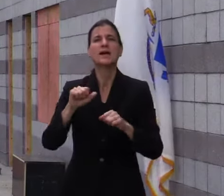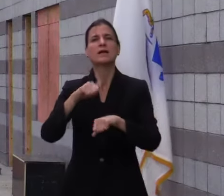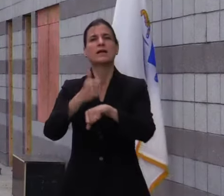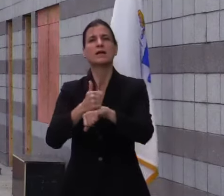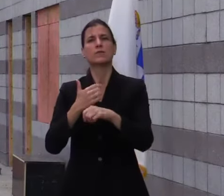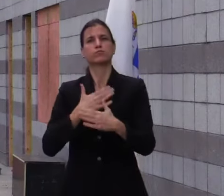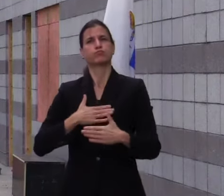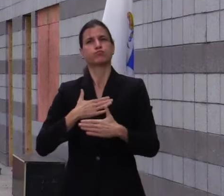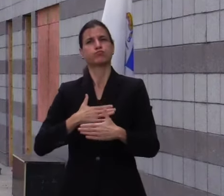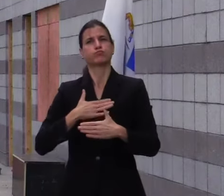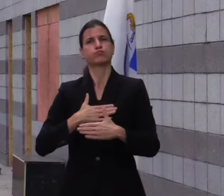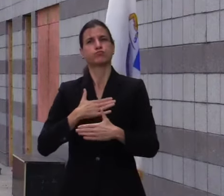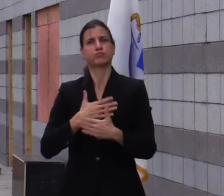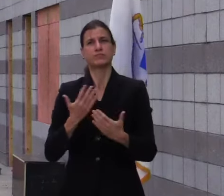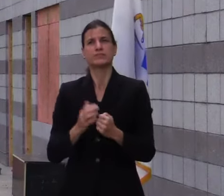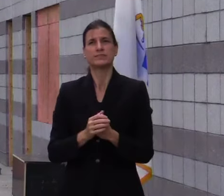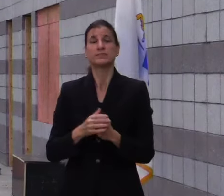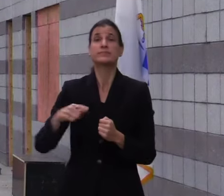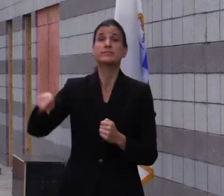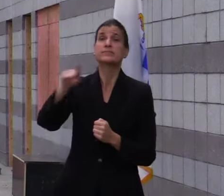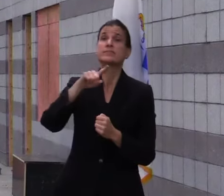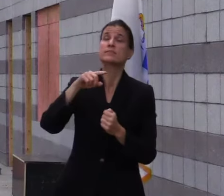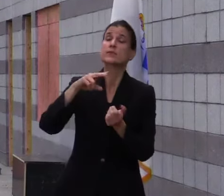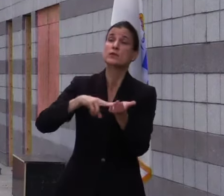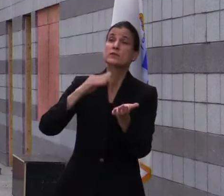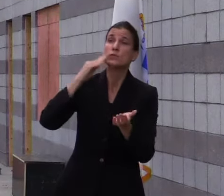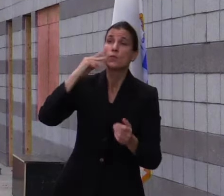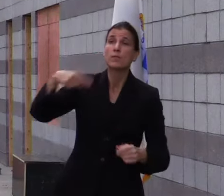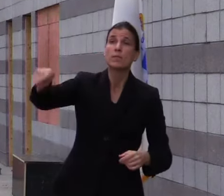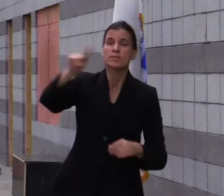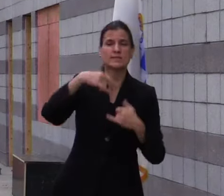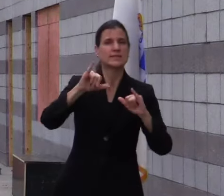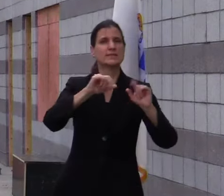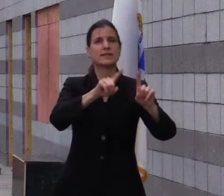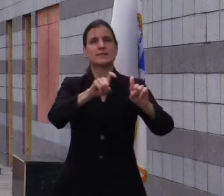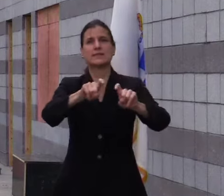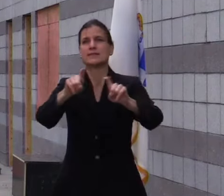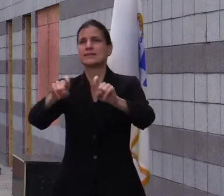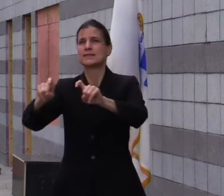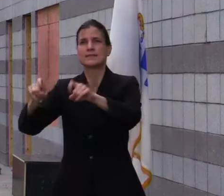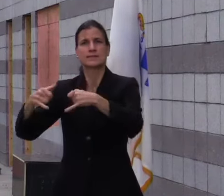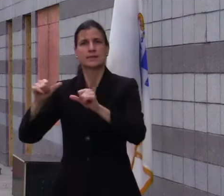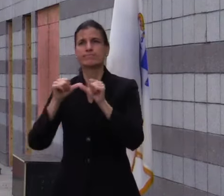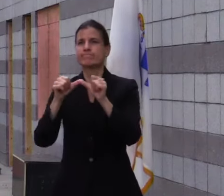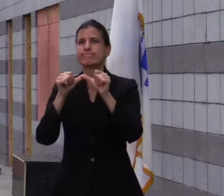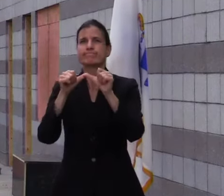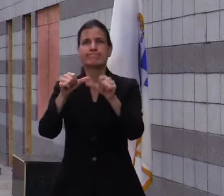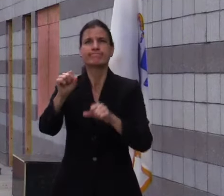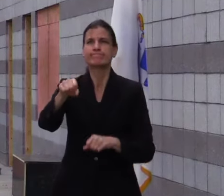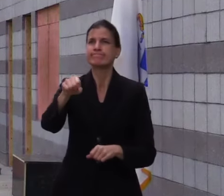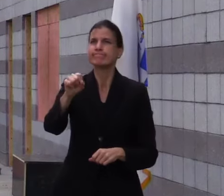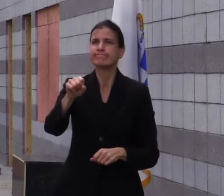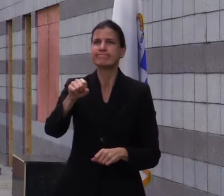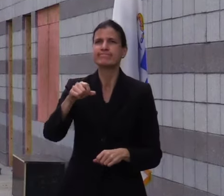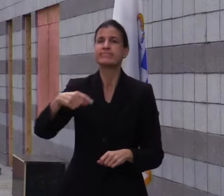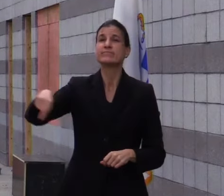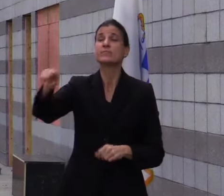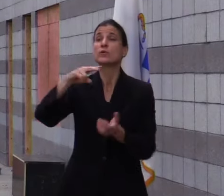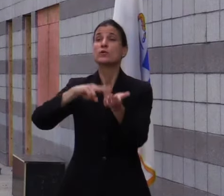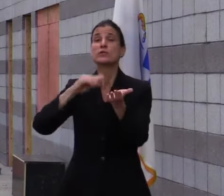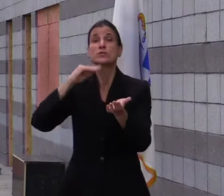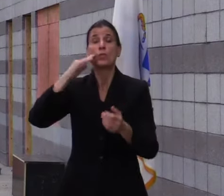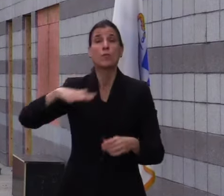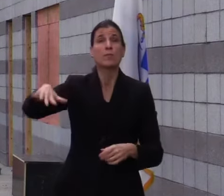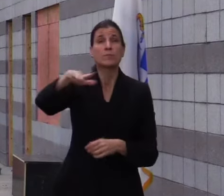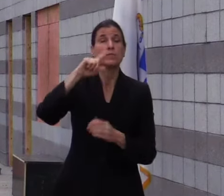obviously in the long-term care space pretty aggressively. Our current positive test rate in long-term care is about 1%. And we have a